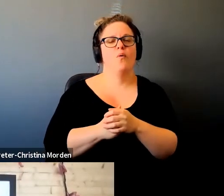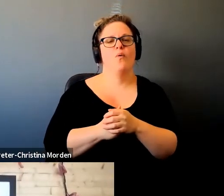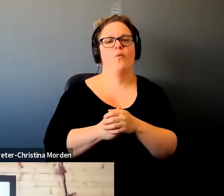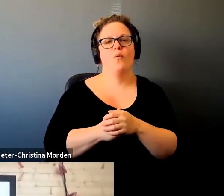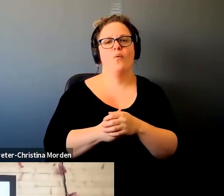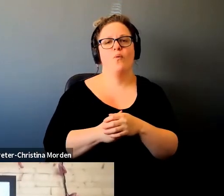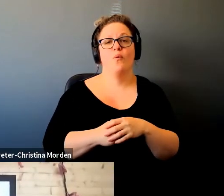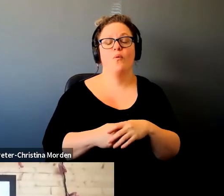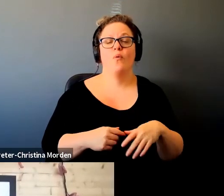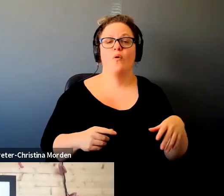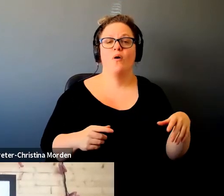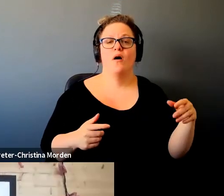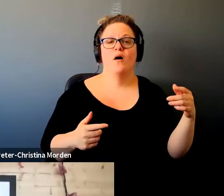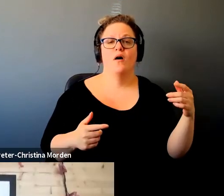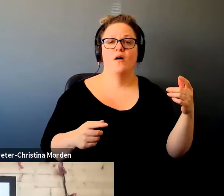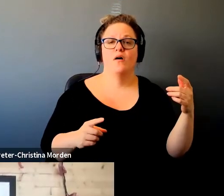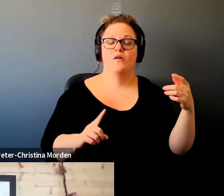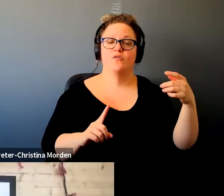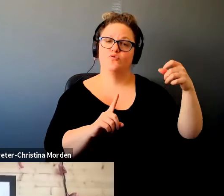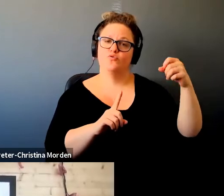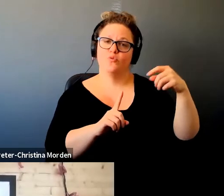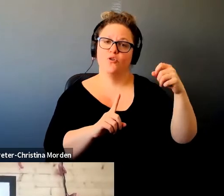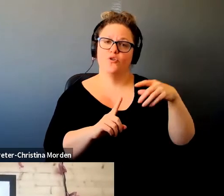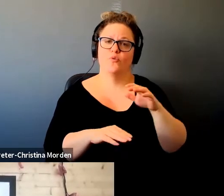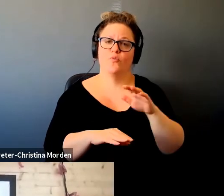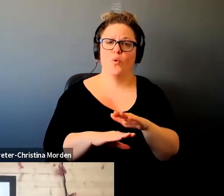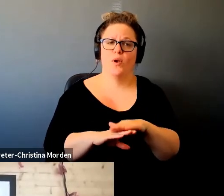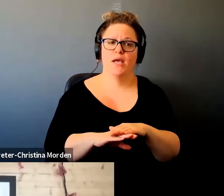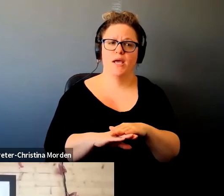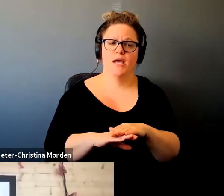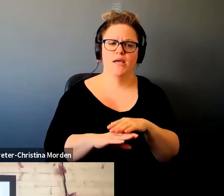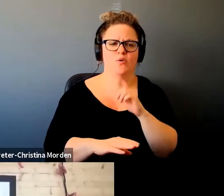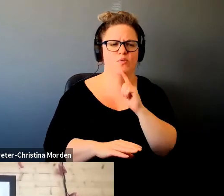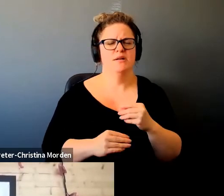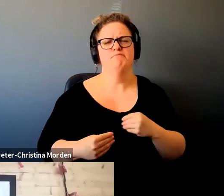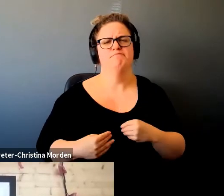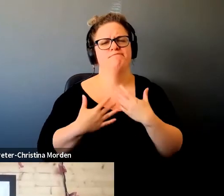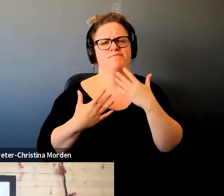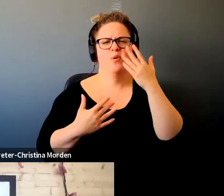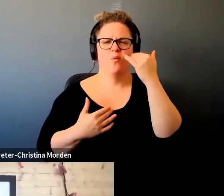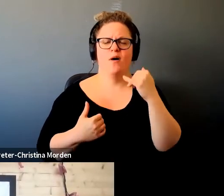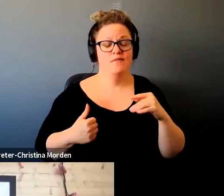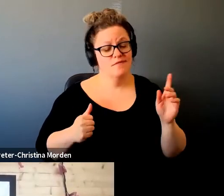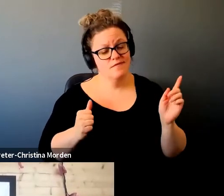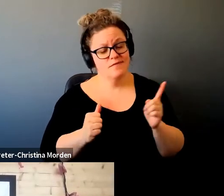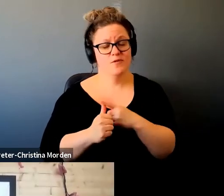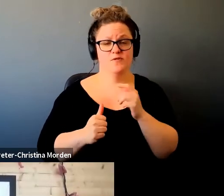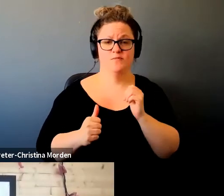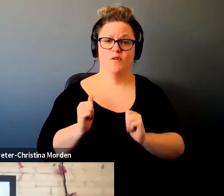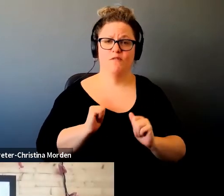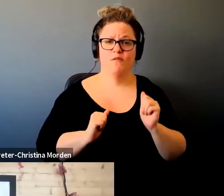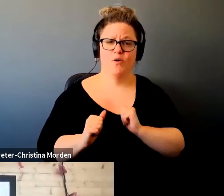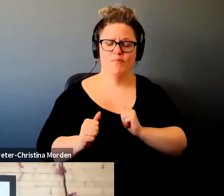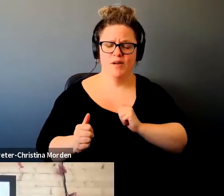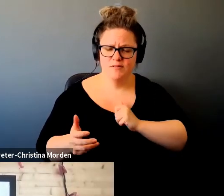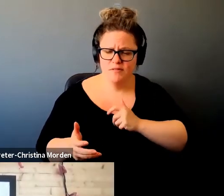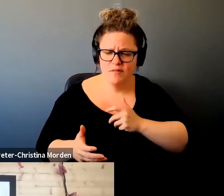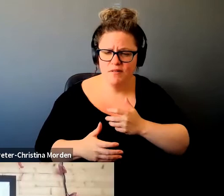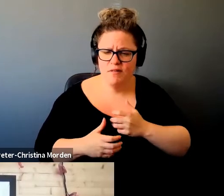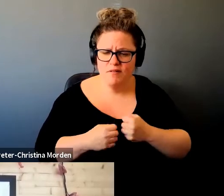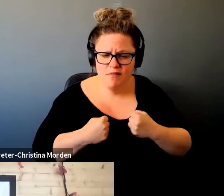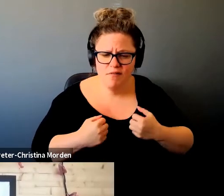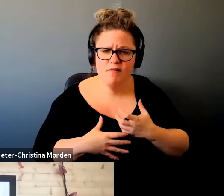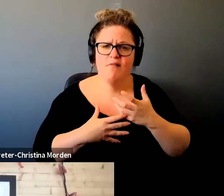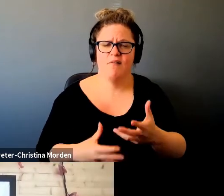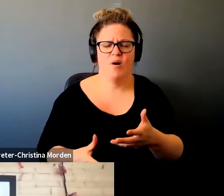very gratifying because it all came together in that first performance in a way that I knew not only had